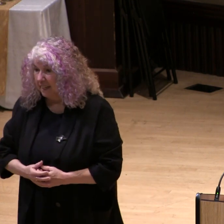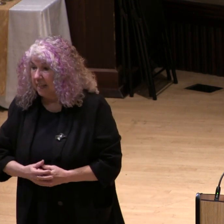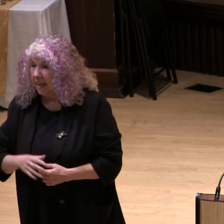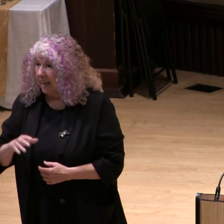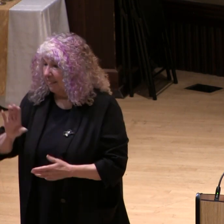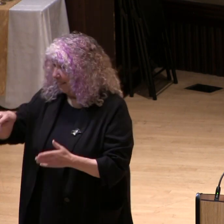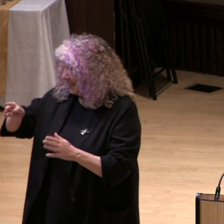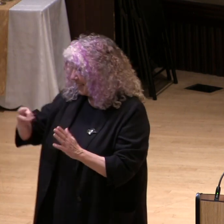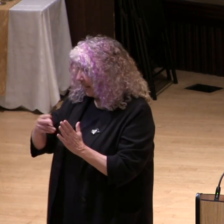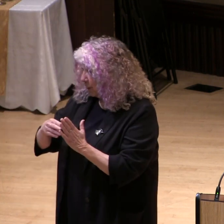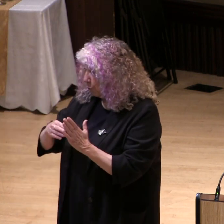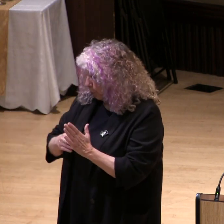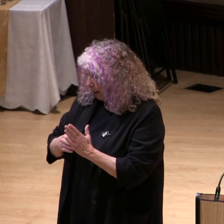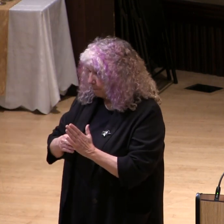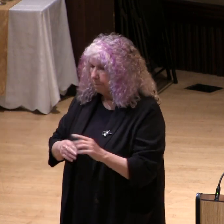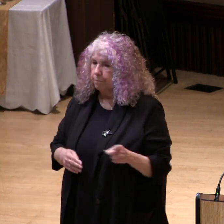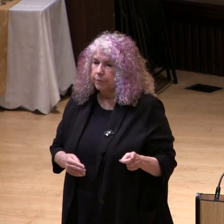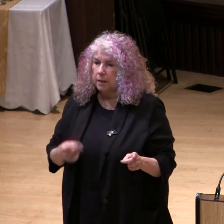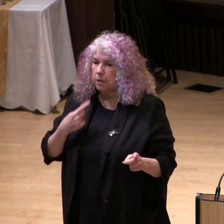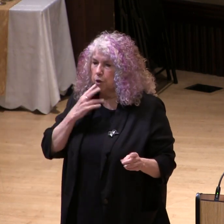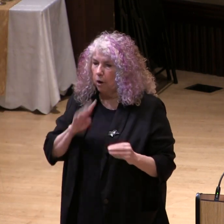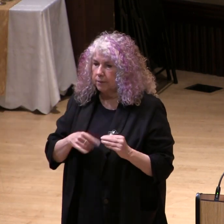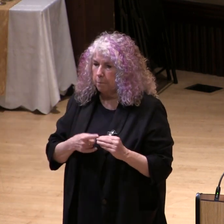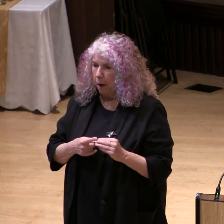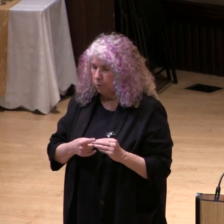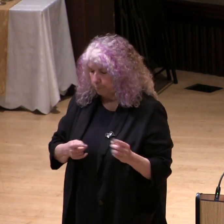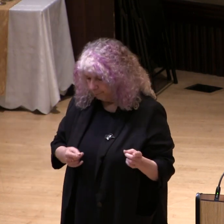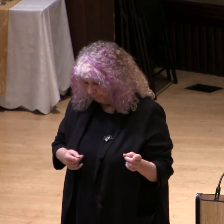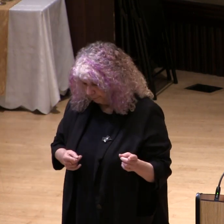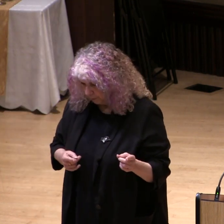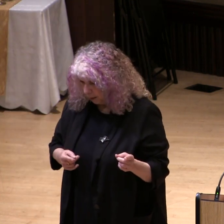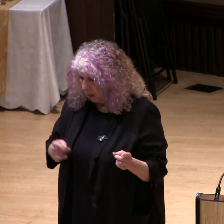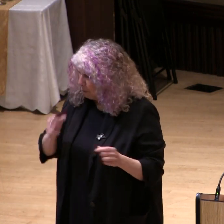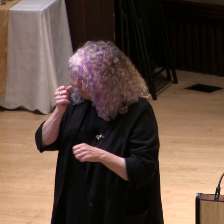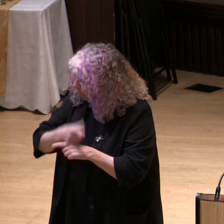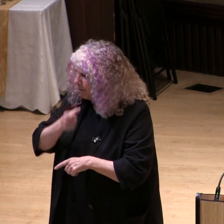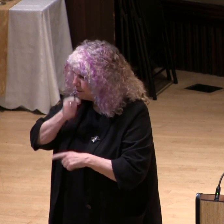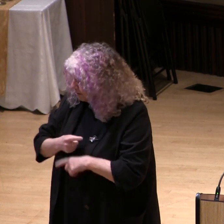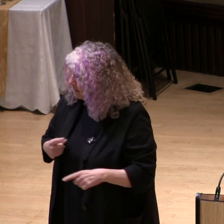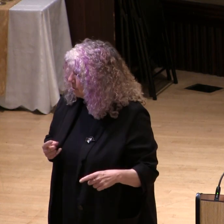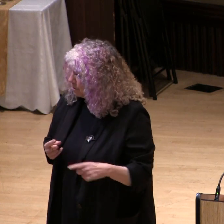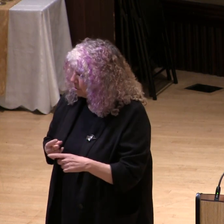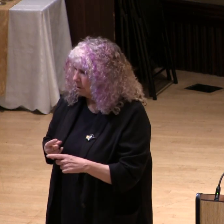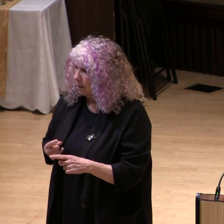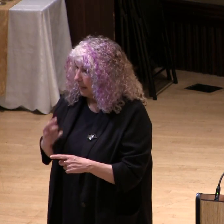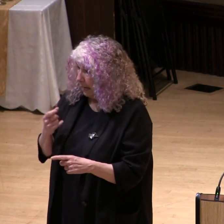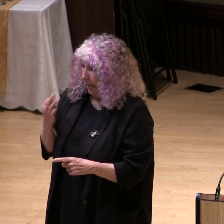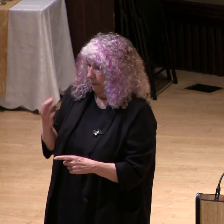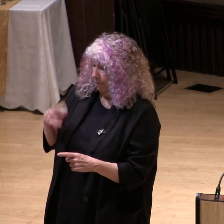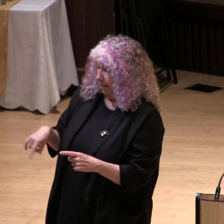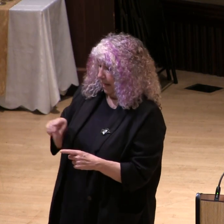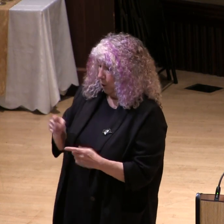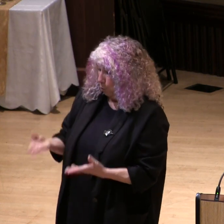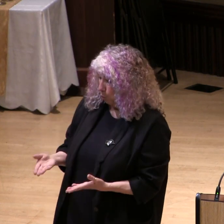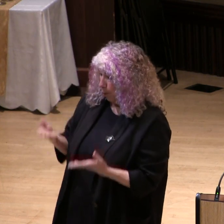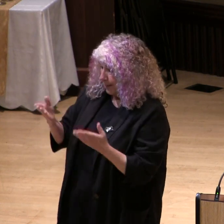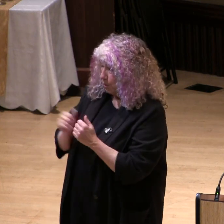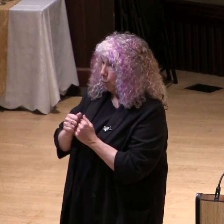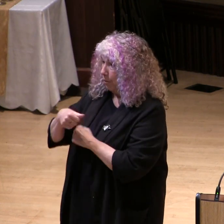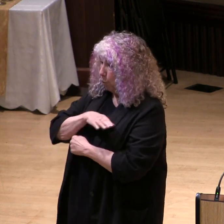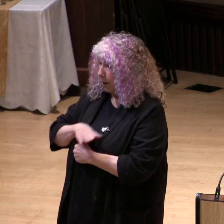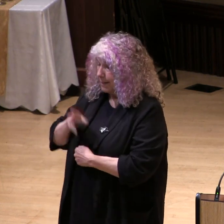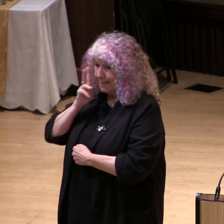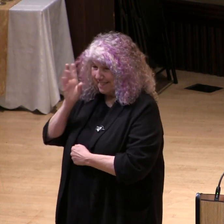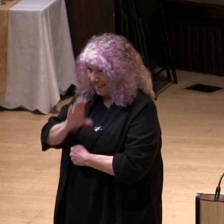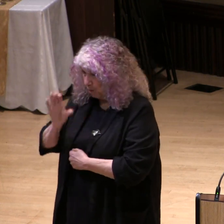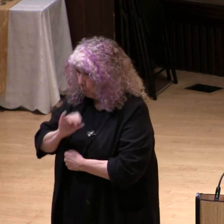The second reading from Colossians 3:1-4. Brothers and sisters, if then you were raised with Christ,